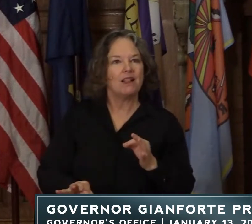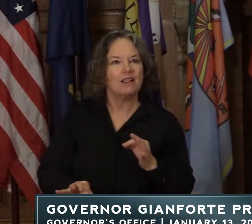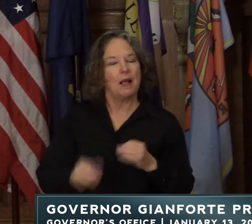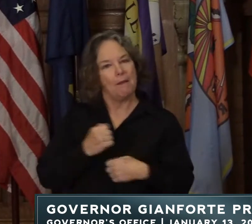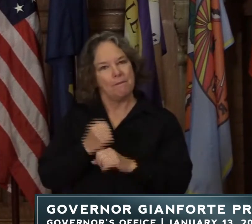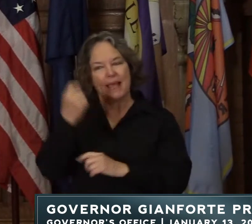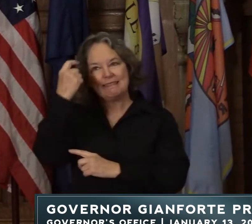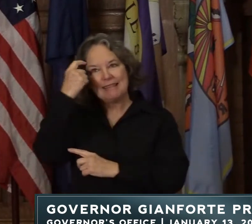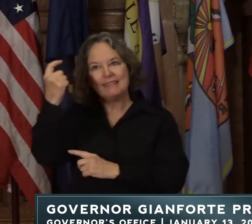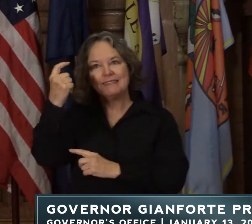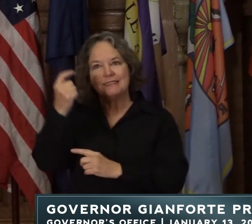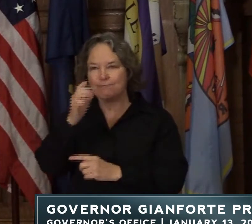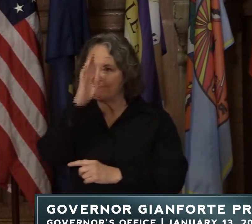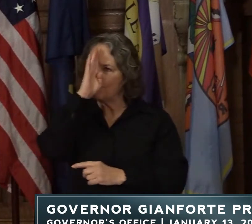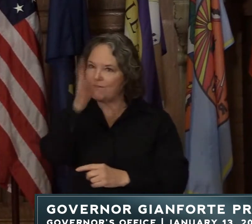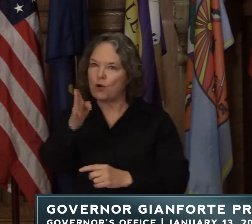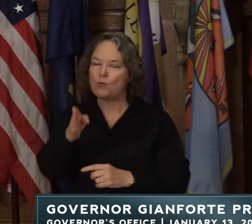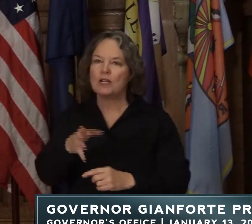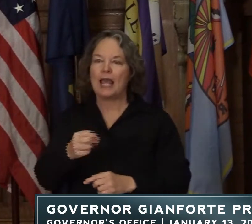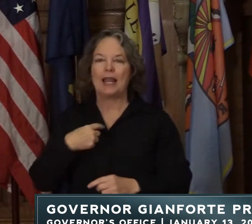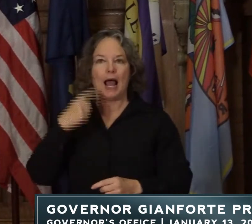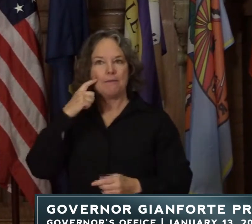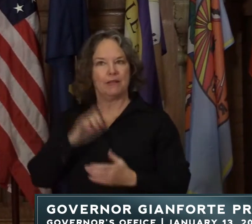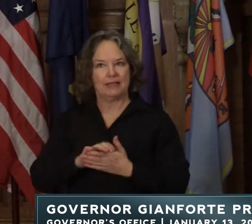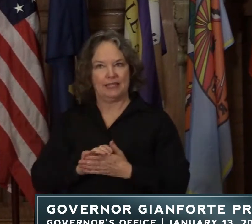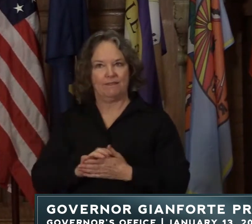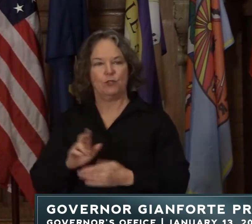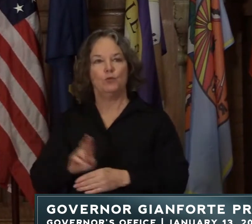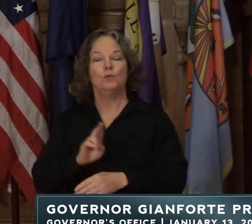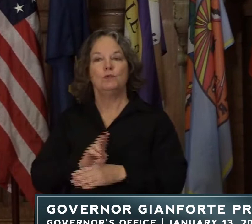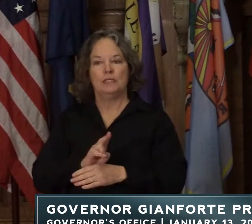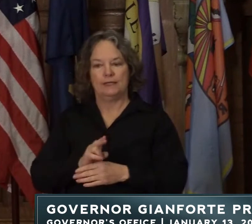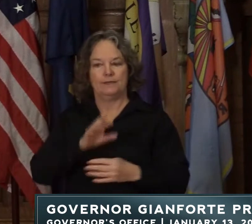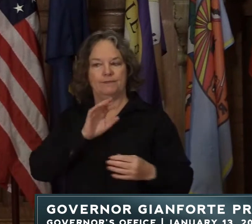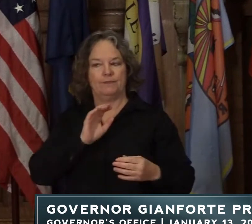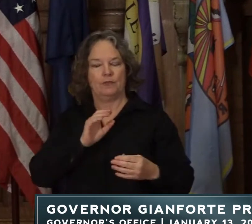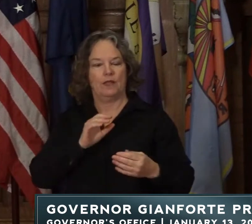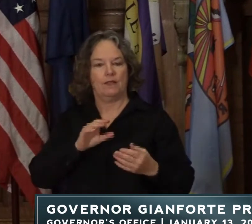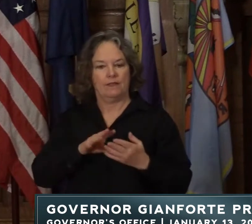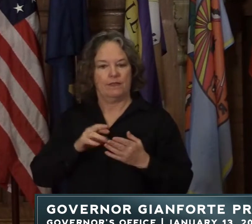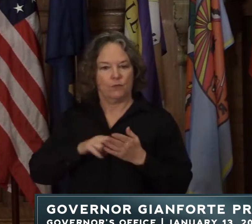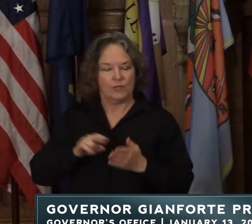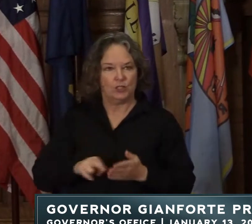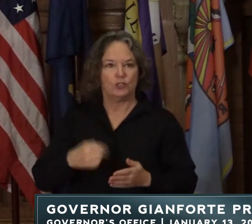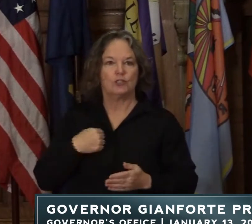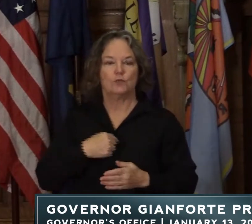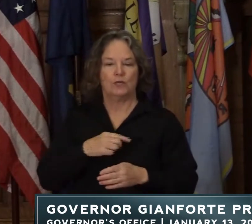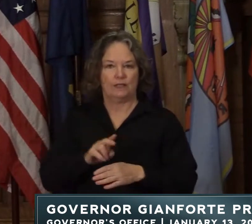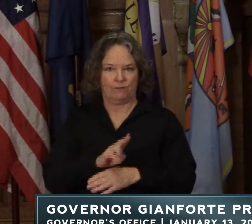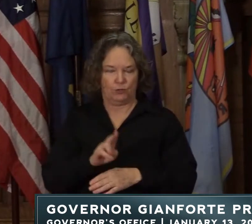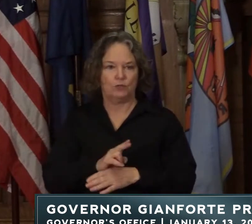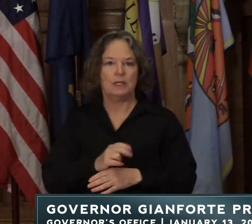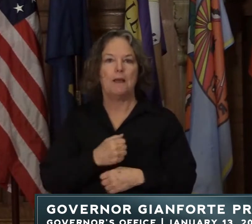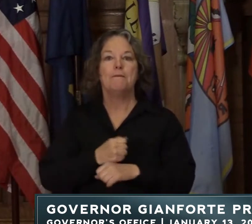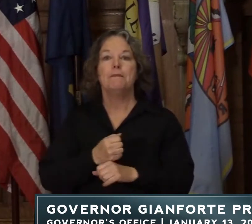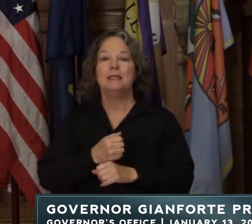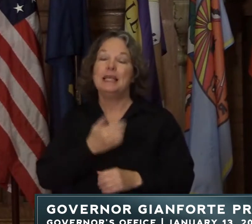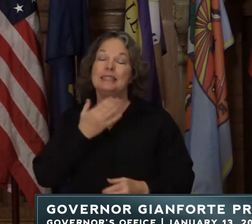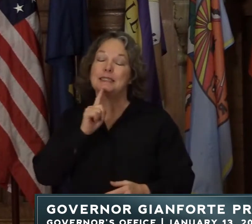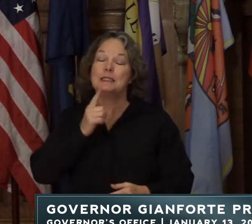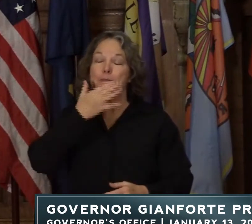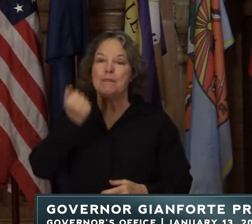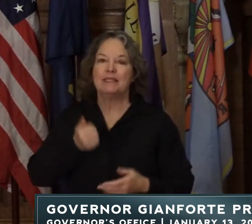sense, straightforward, and I believe based on the input that we've done through the COVID task force, the best path forward for the state of Montana